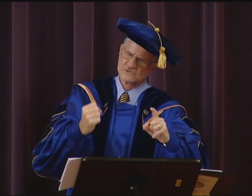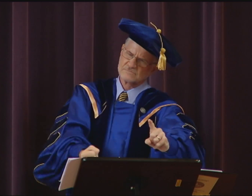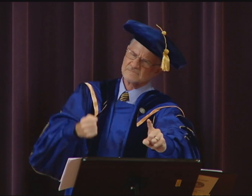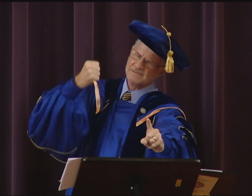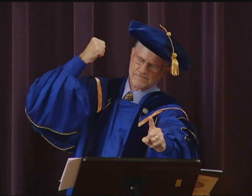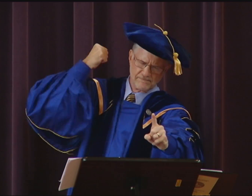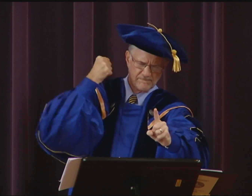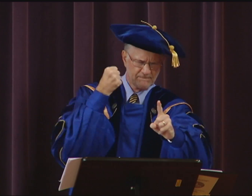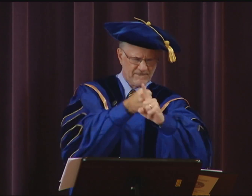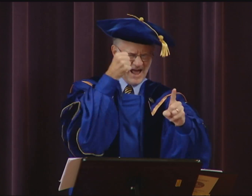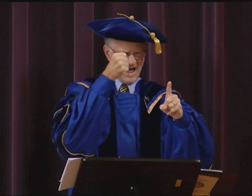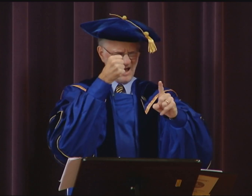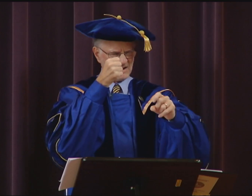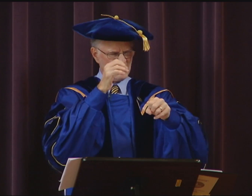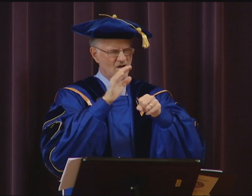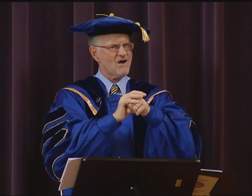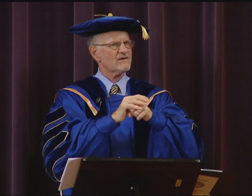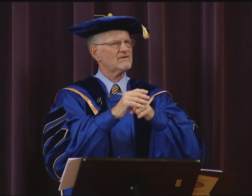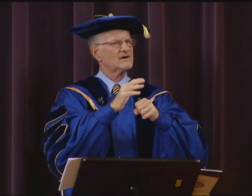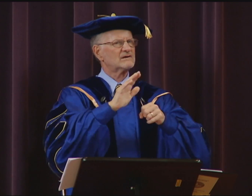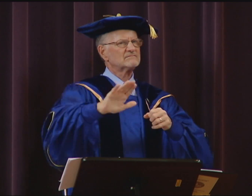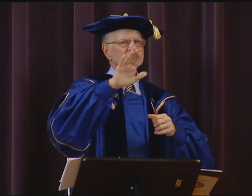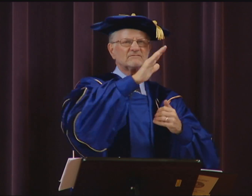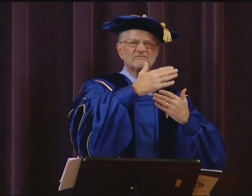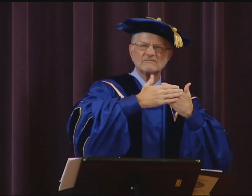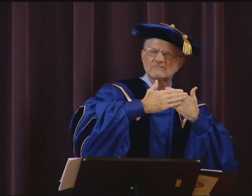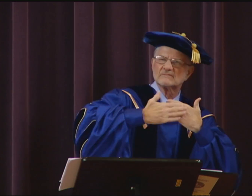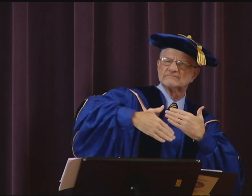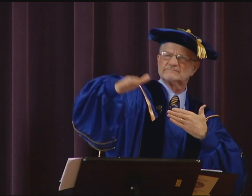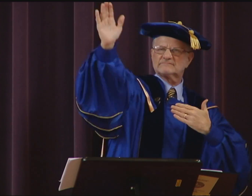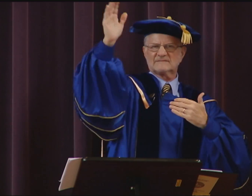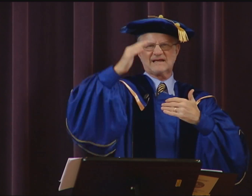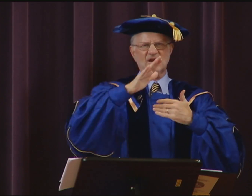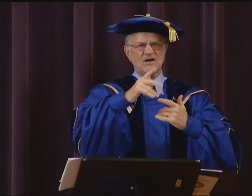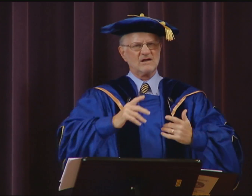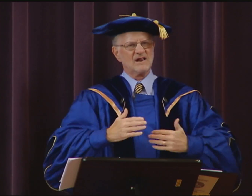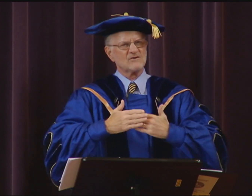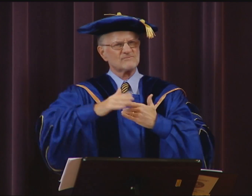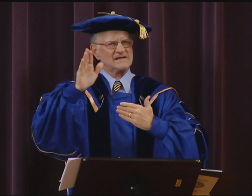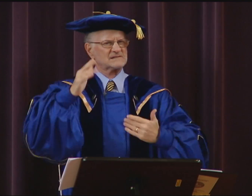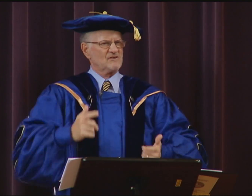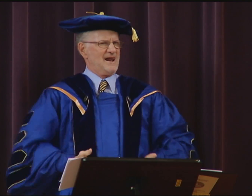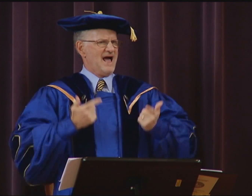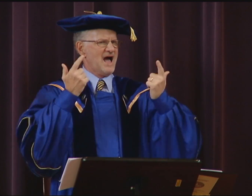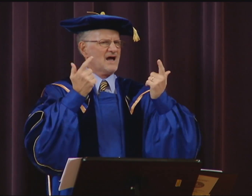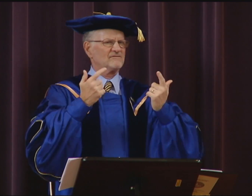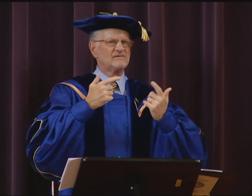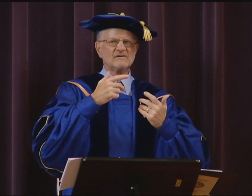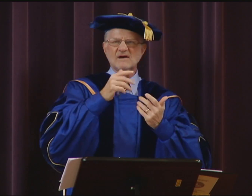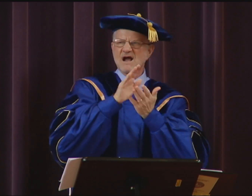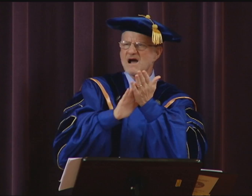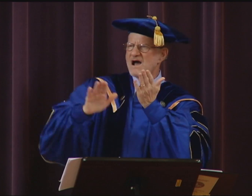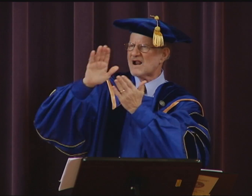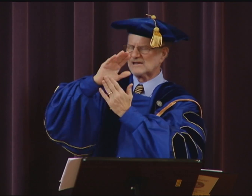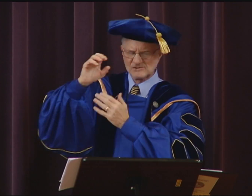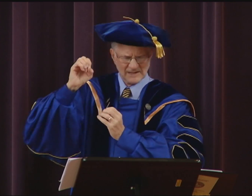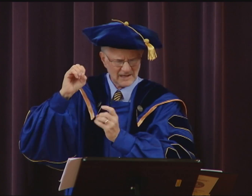made a huge impact on post-secondary education, employment, and experience of